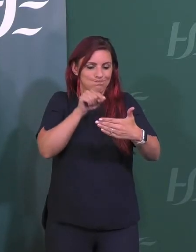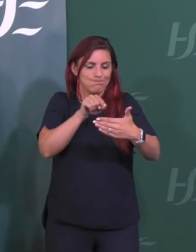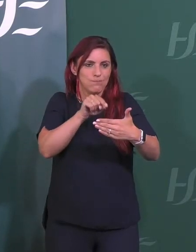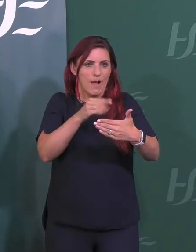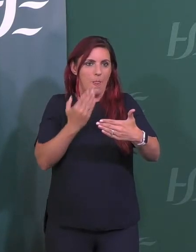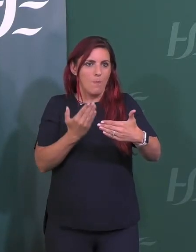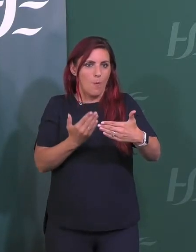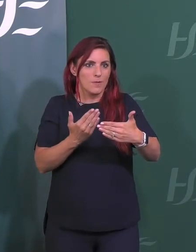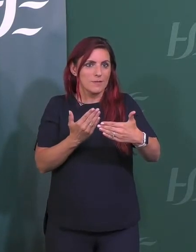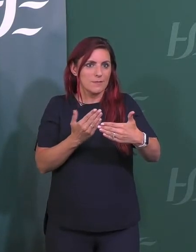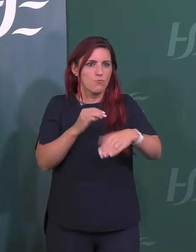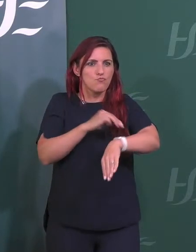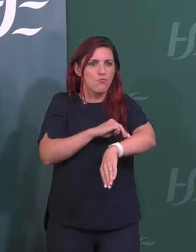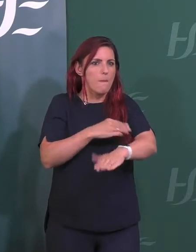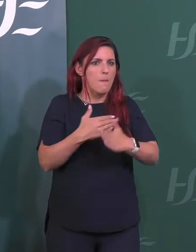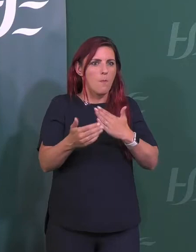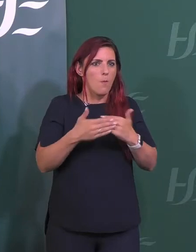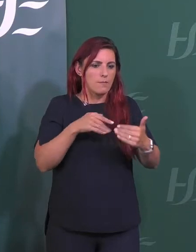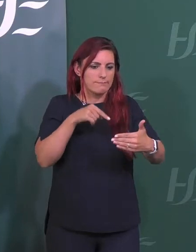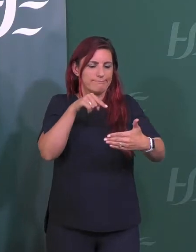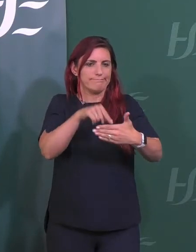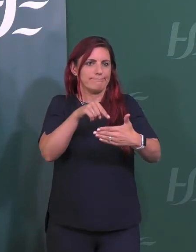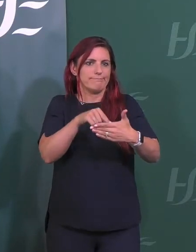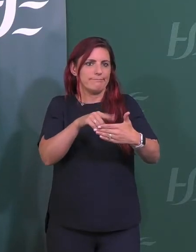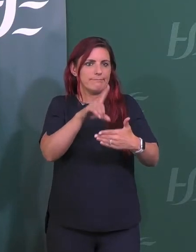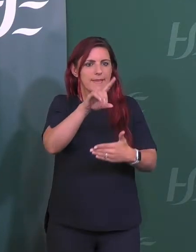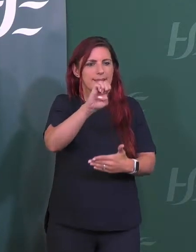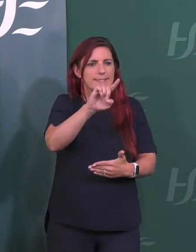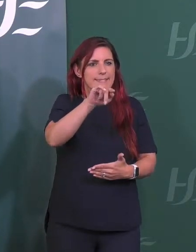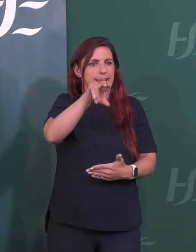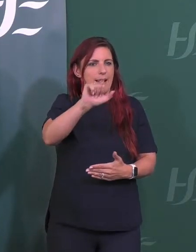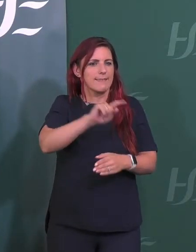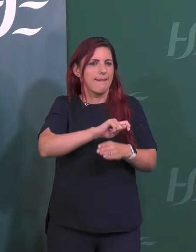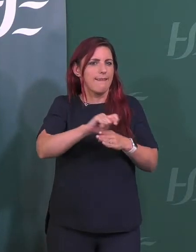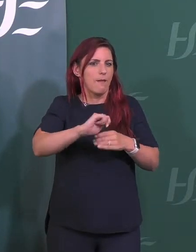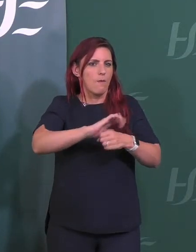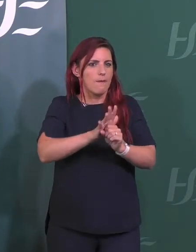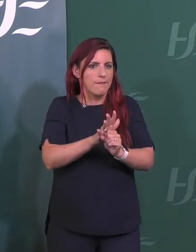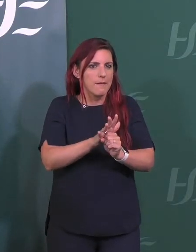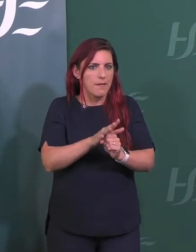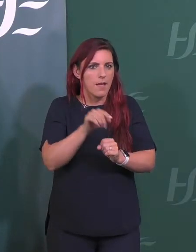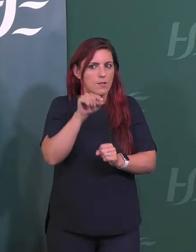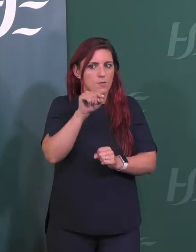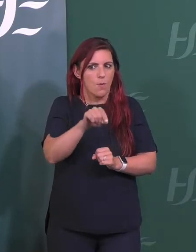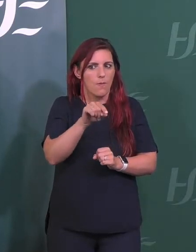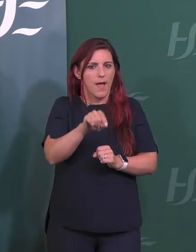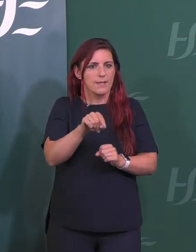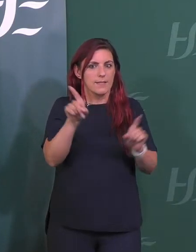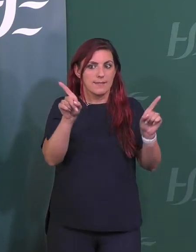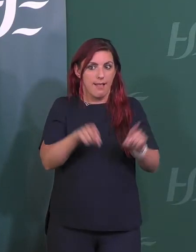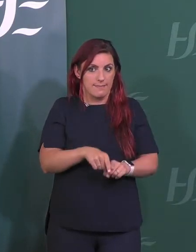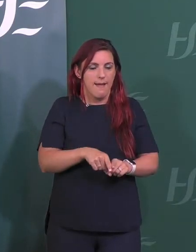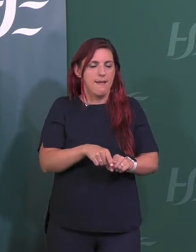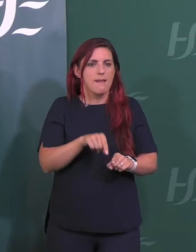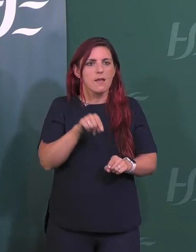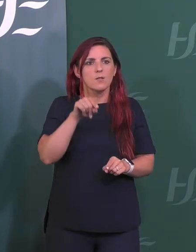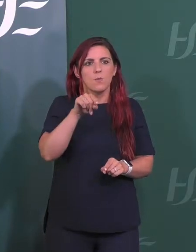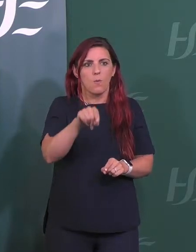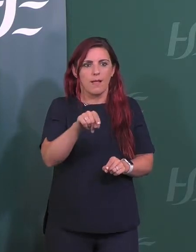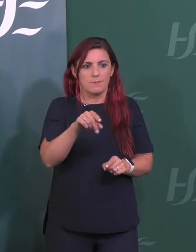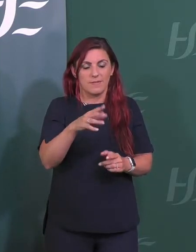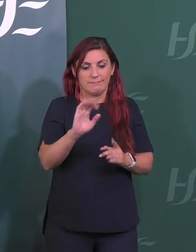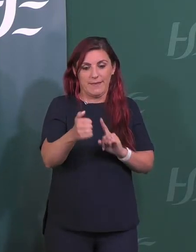we have to cross, and that's related to the Delta variant and its potential impacts between now, August and